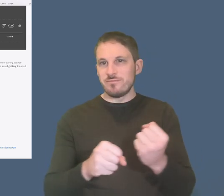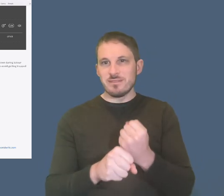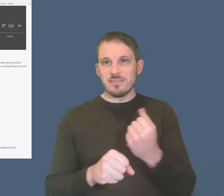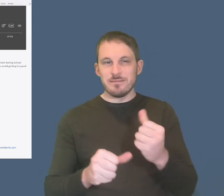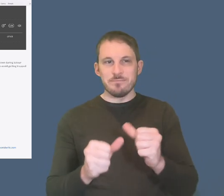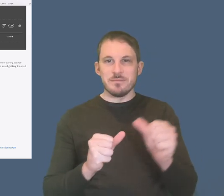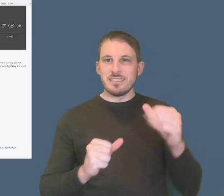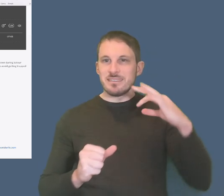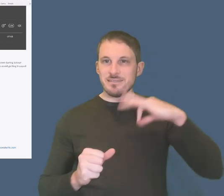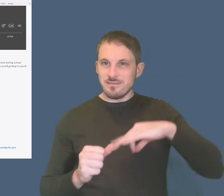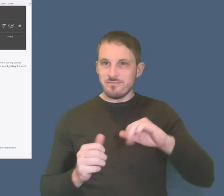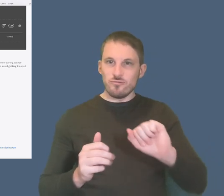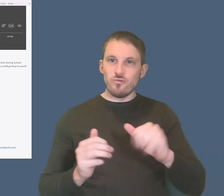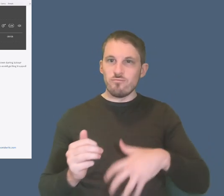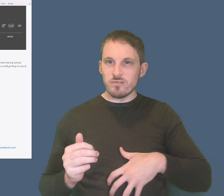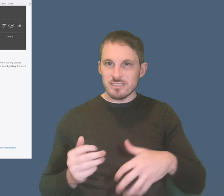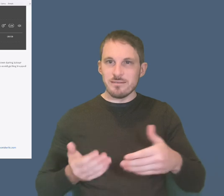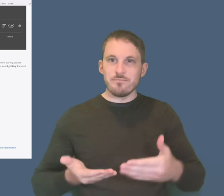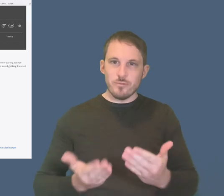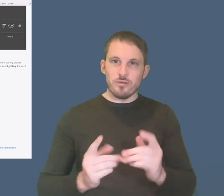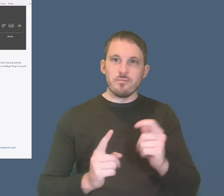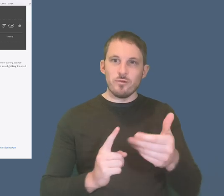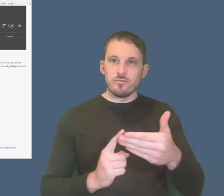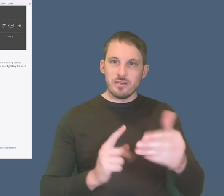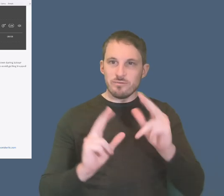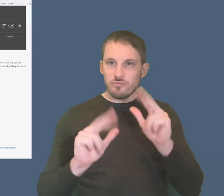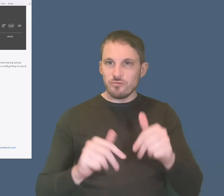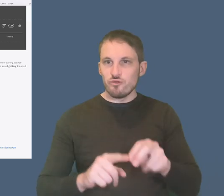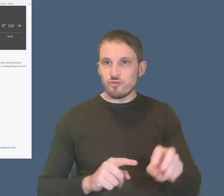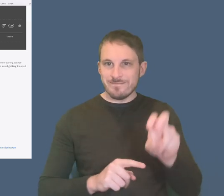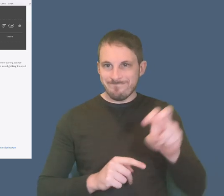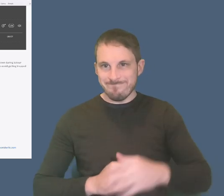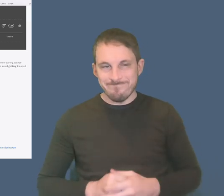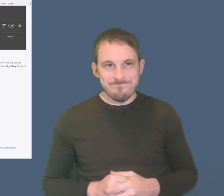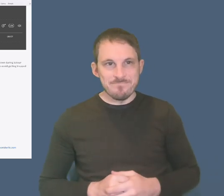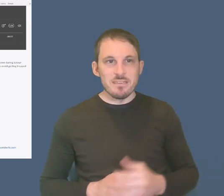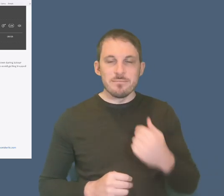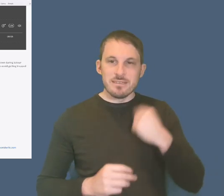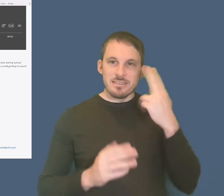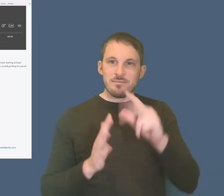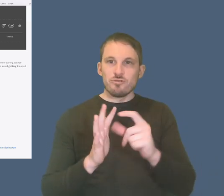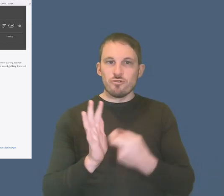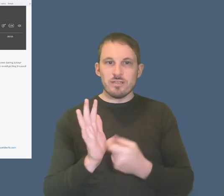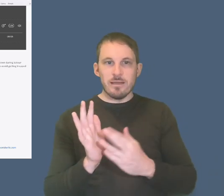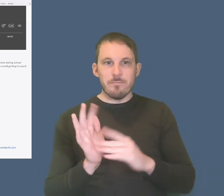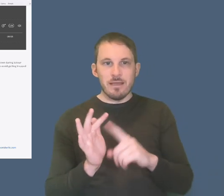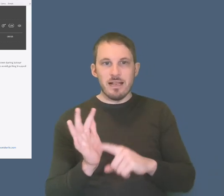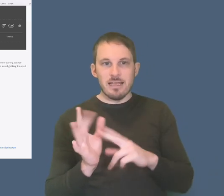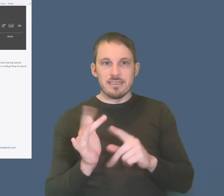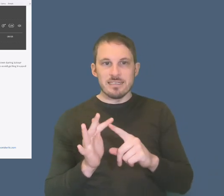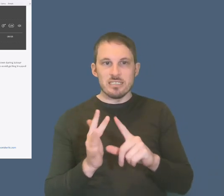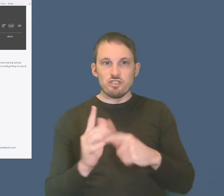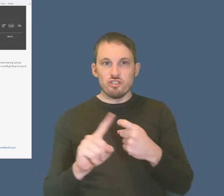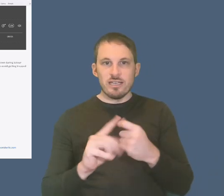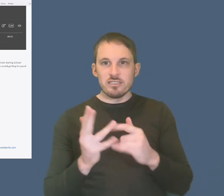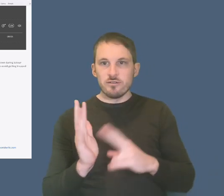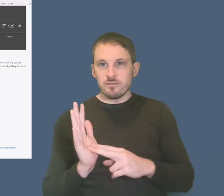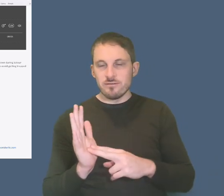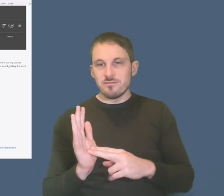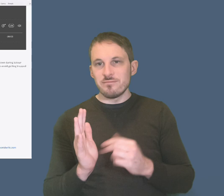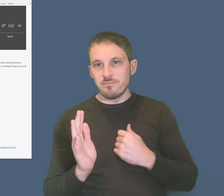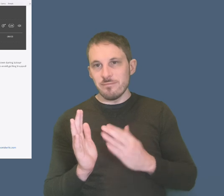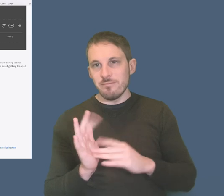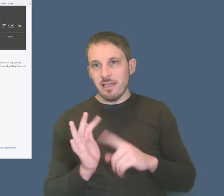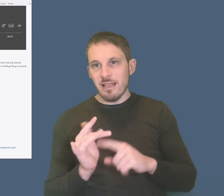out of your pregnancy, birth, and postpartum journey. My name is Dr. Melanie Jackson at Melanie the Midwife. I'm